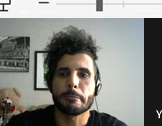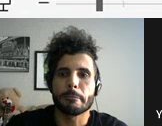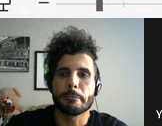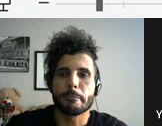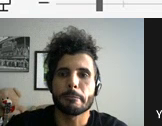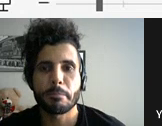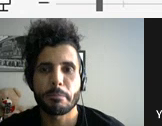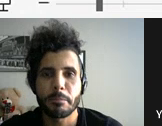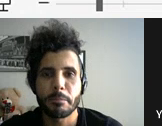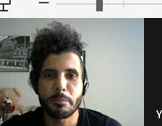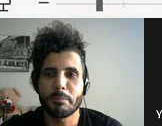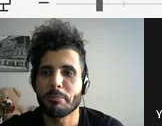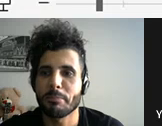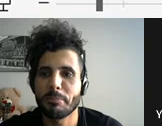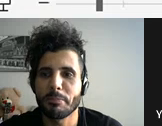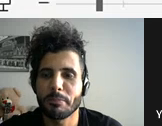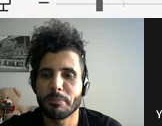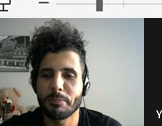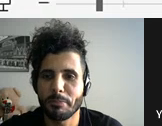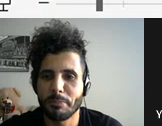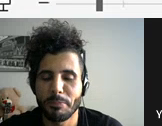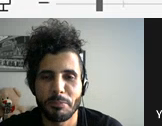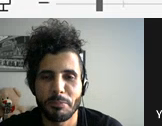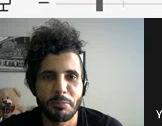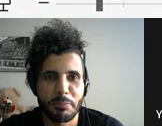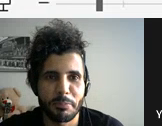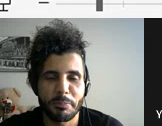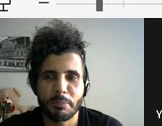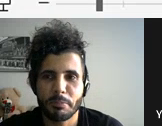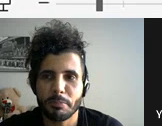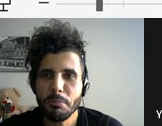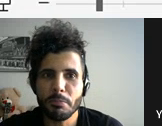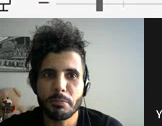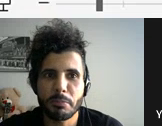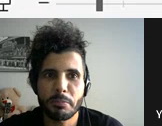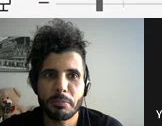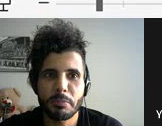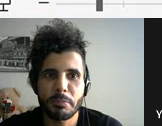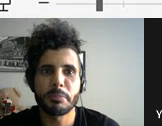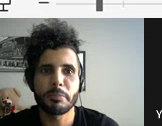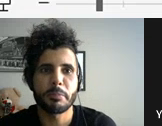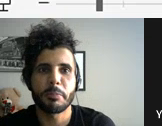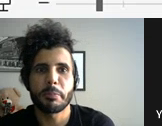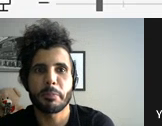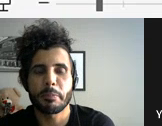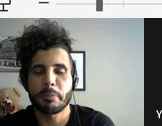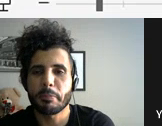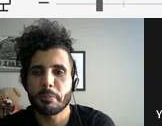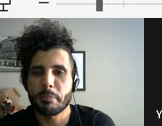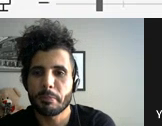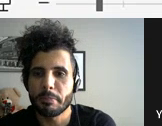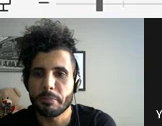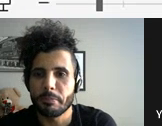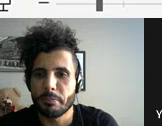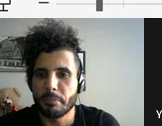Hi, thank you so much for your talk. That's really fascinating. I have two sort of quick questions. Firstly, if you